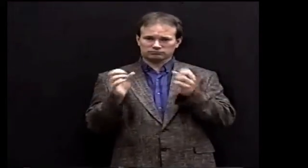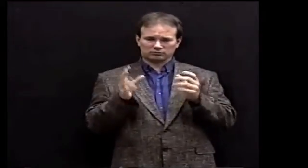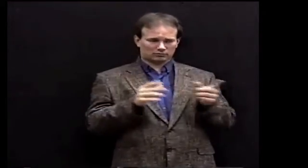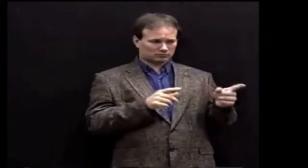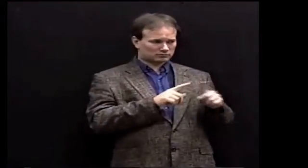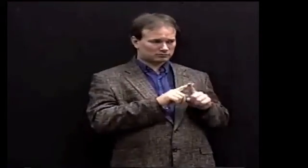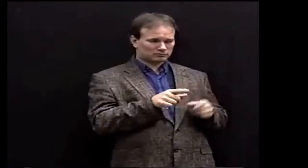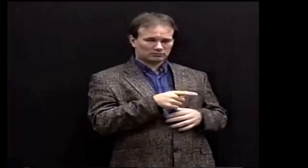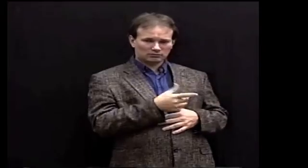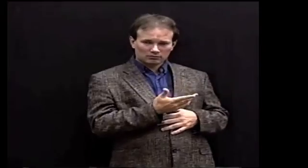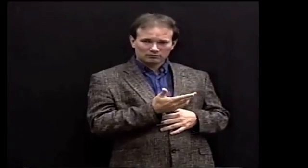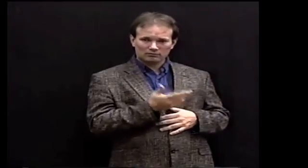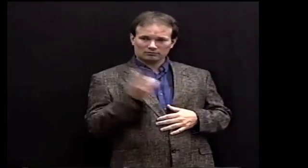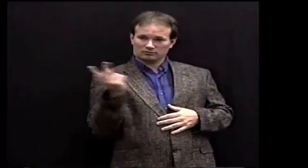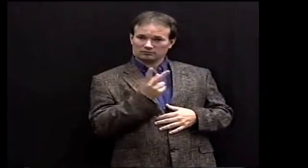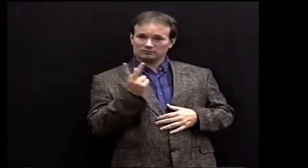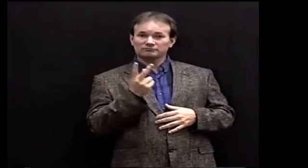English.